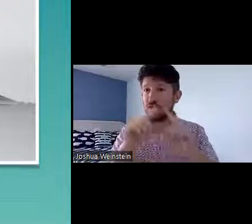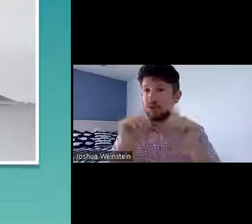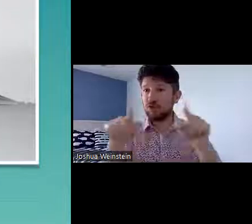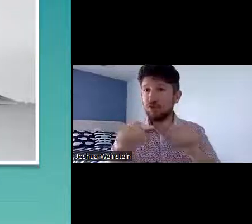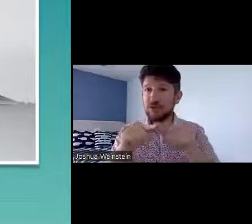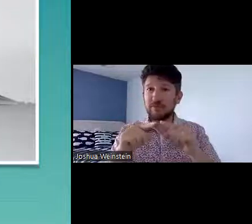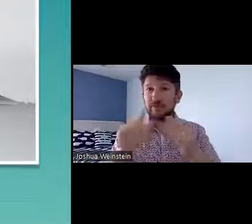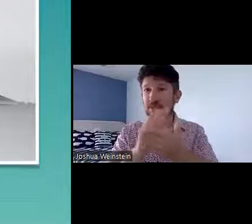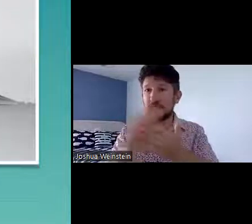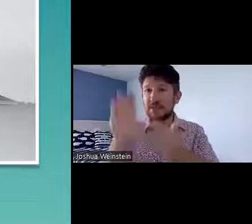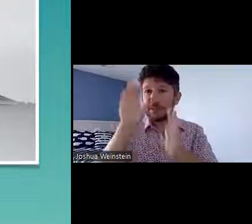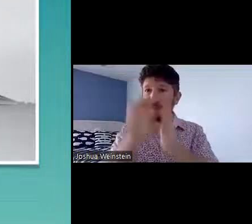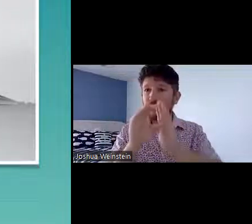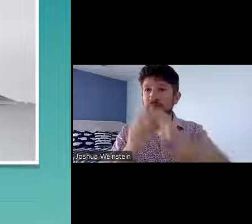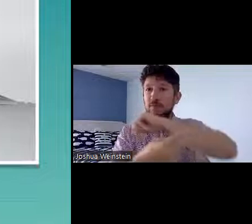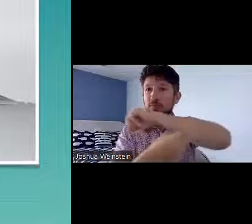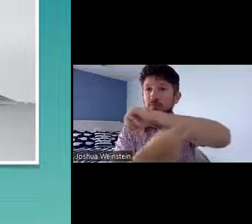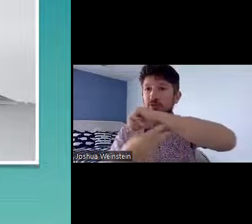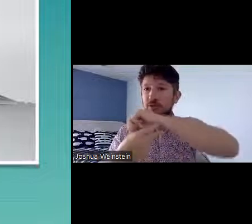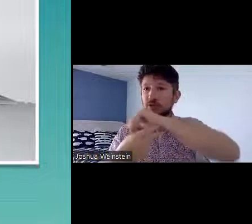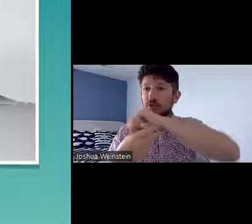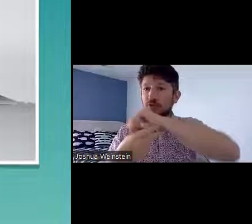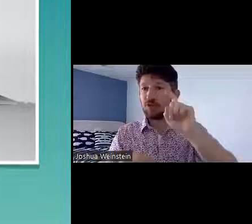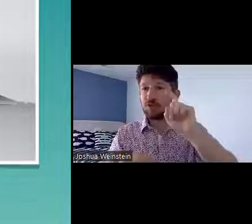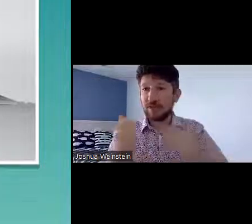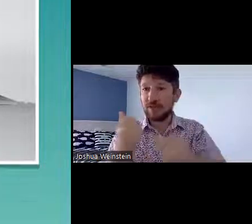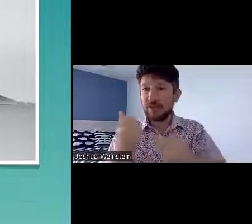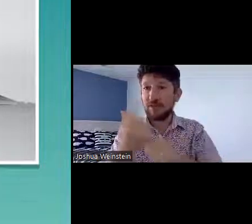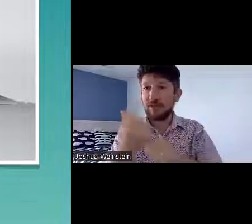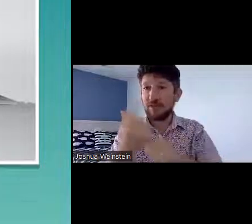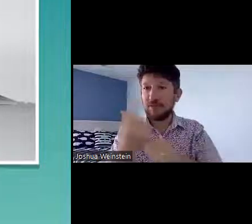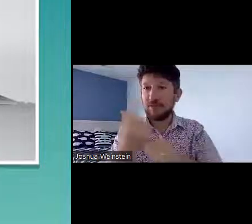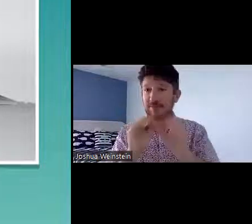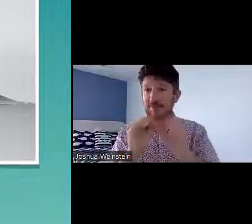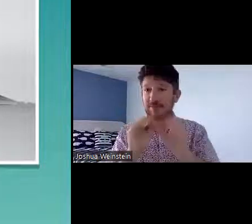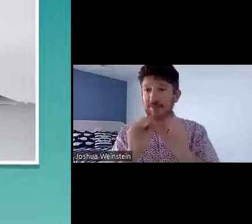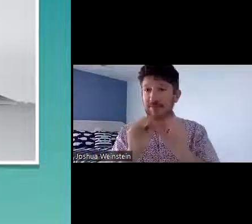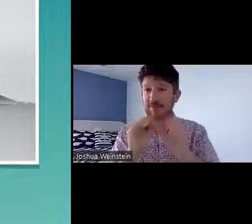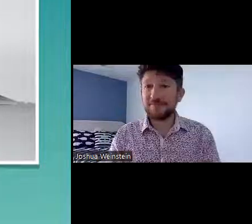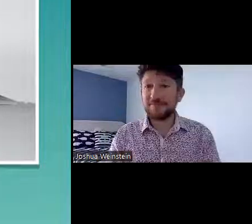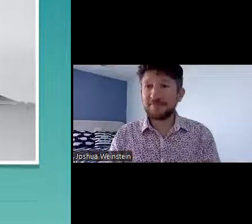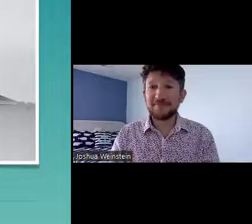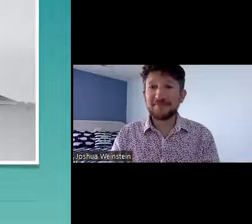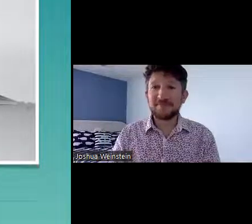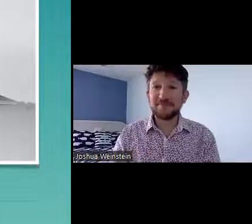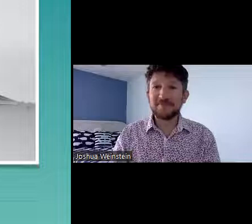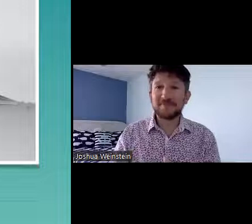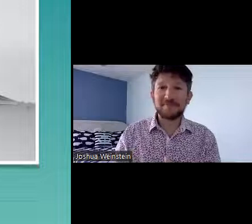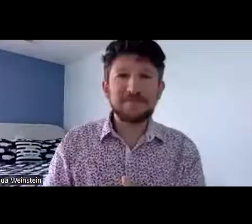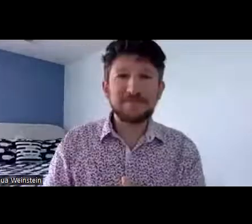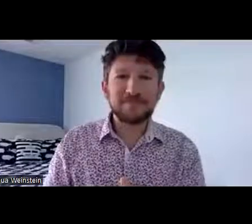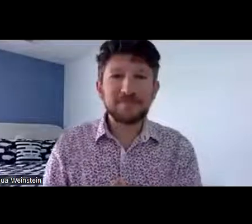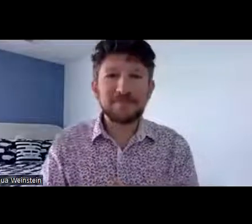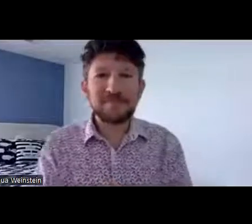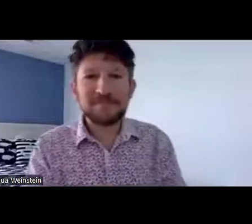I hope everyone can see the screen share I've provided. On the front is a picture of a bridge. Are we good across the